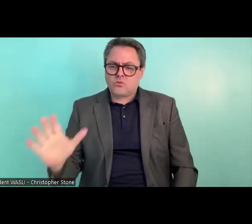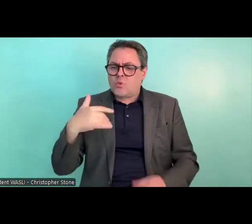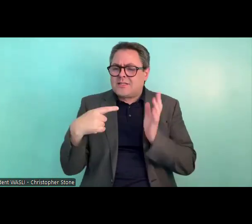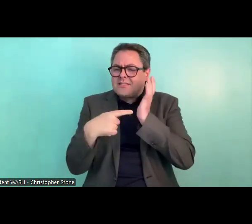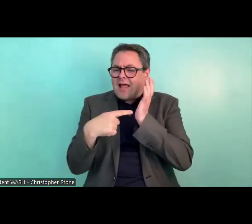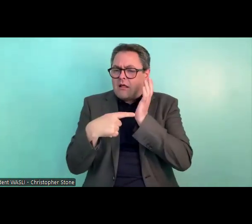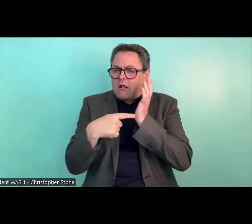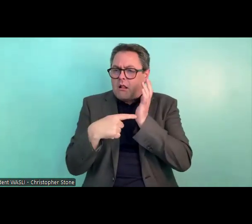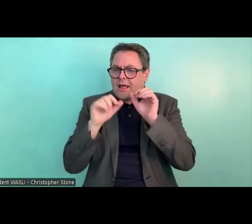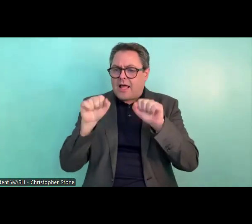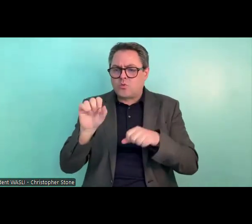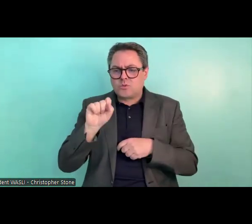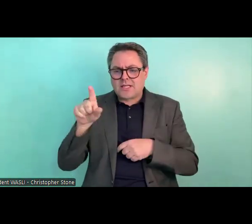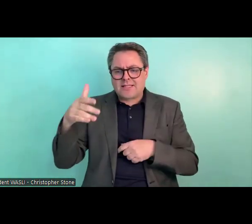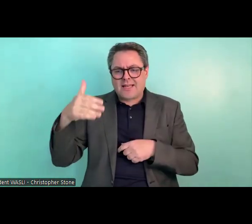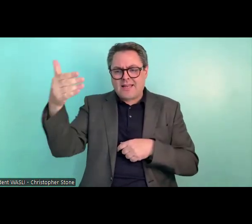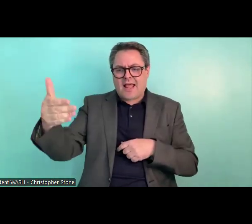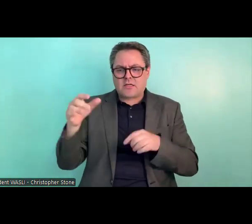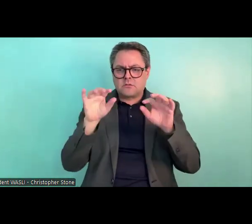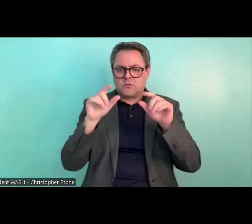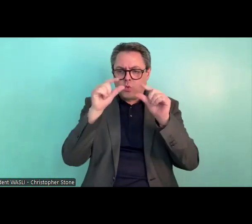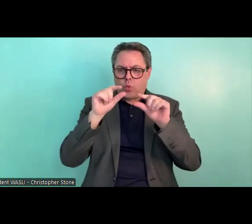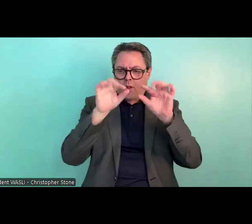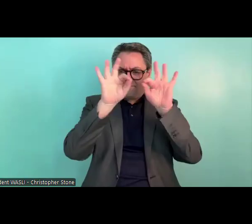question, this one particular question.